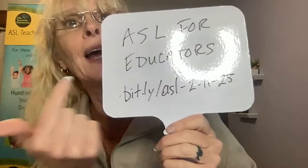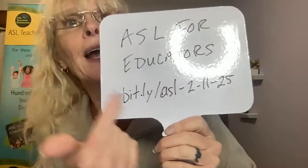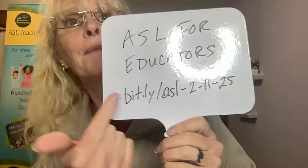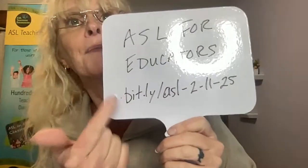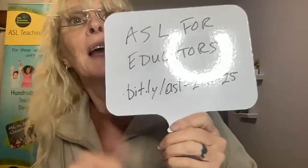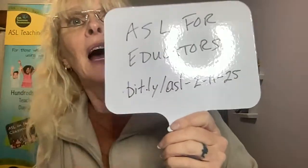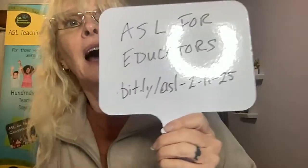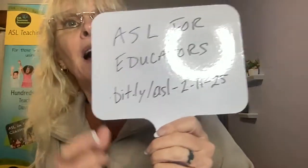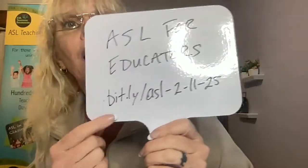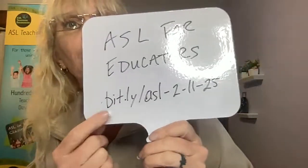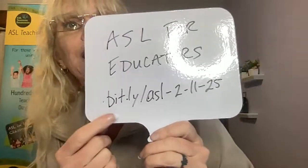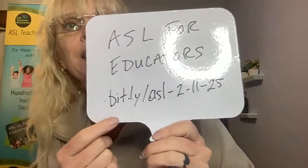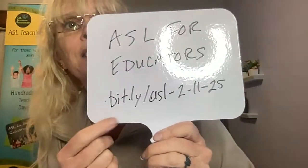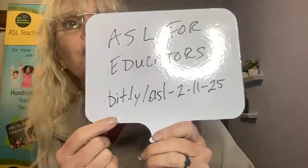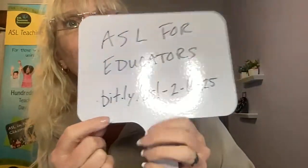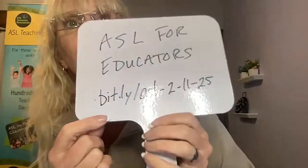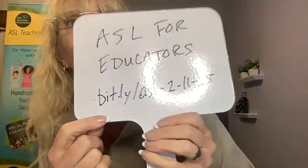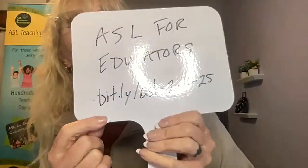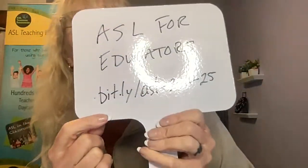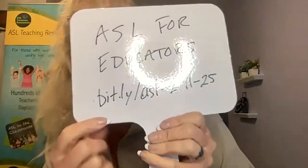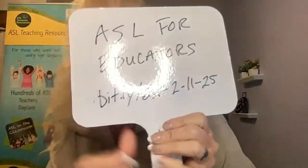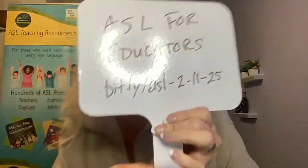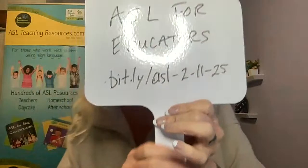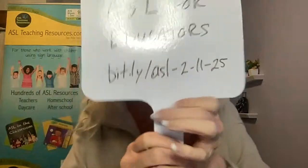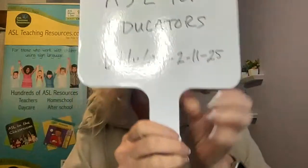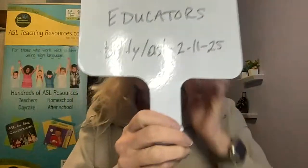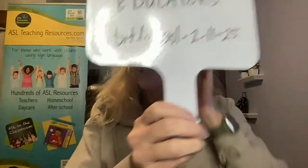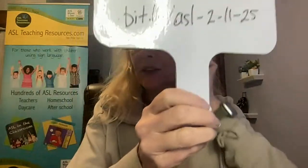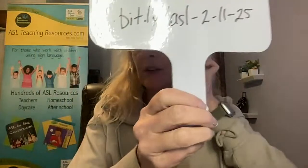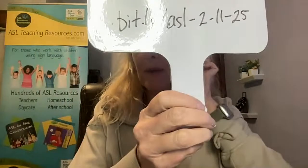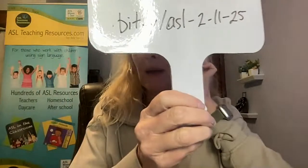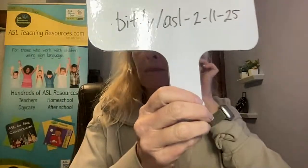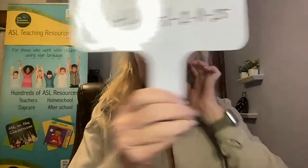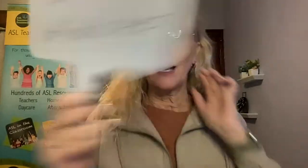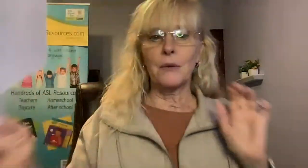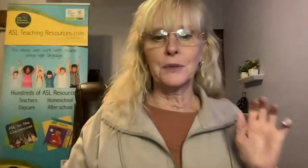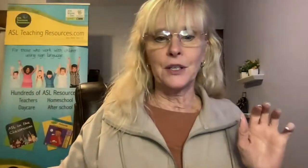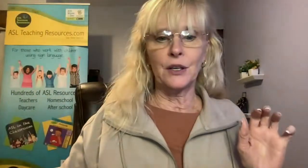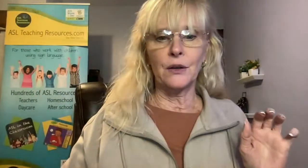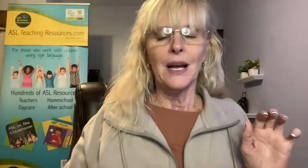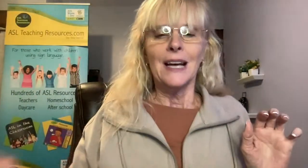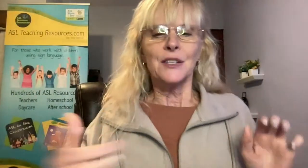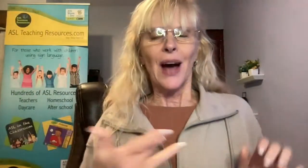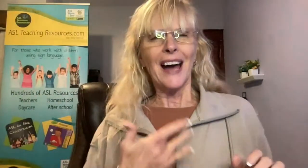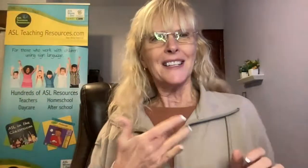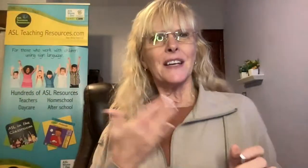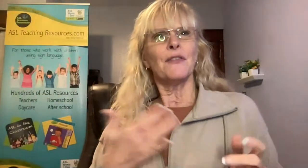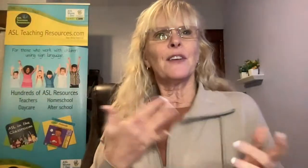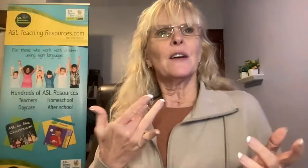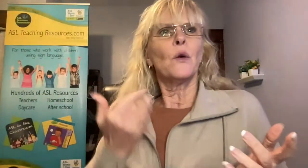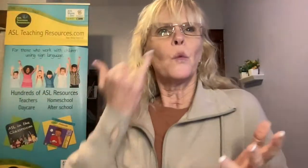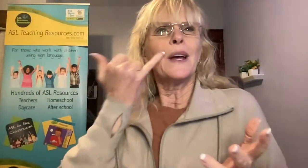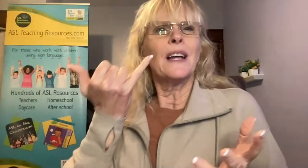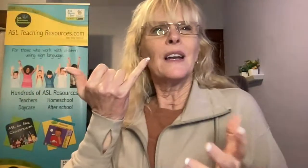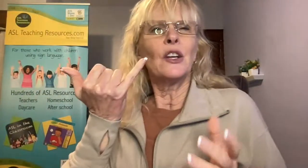Okay. And this is going to be free and it's going to be a big help to you. So how does it feel when